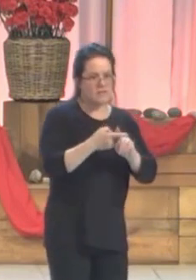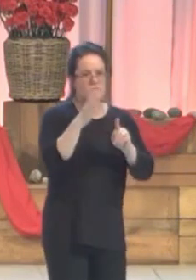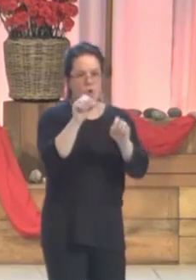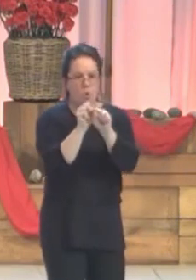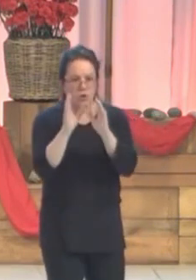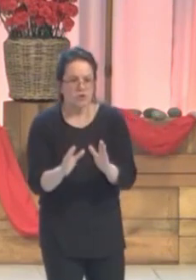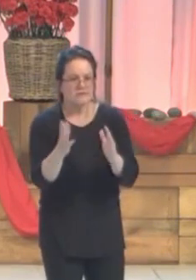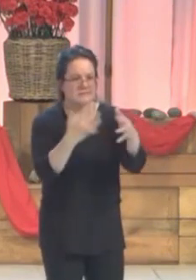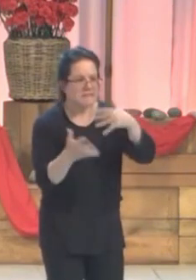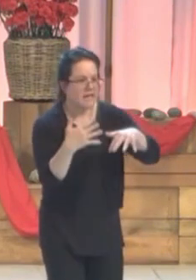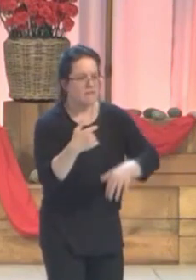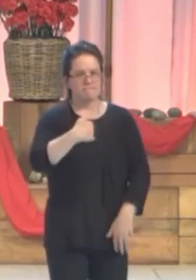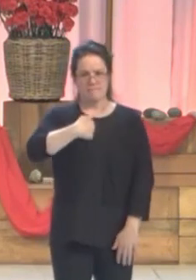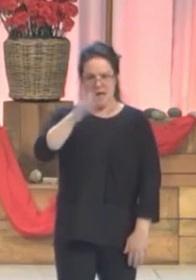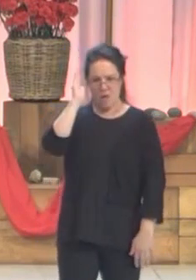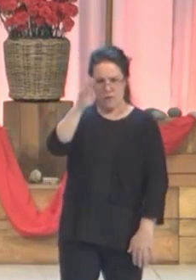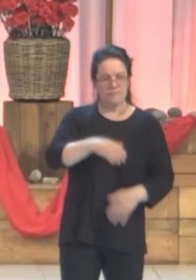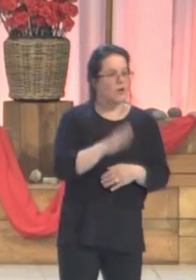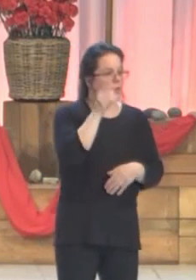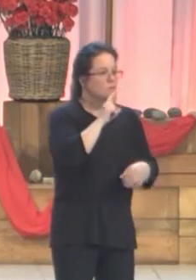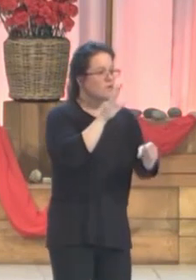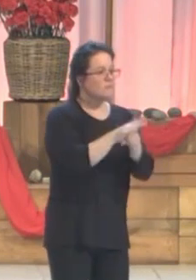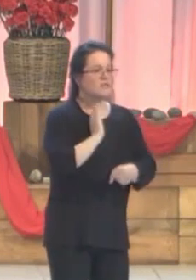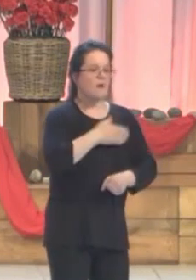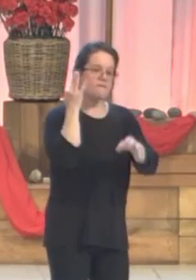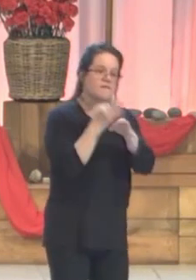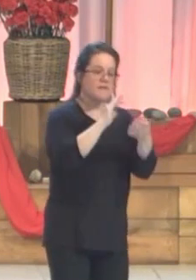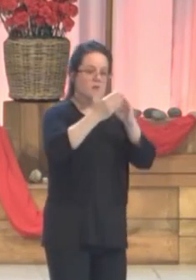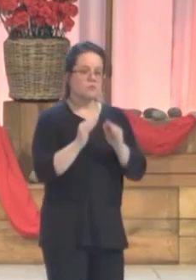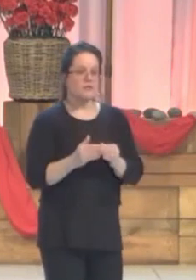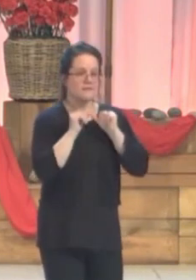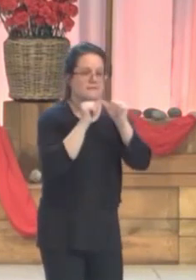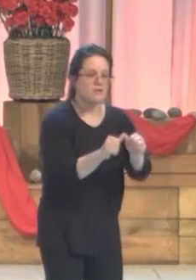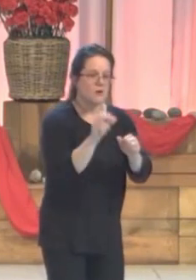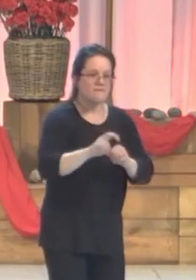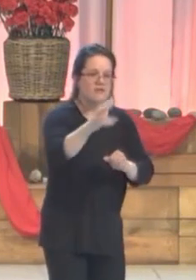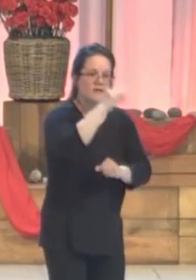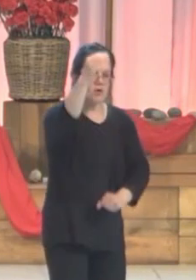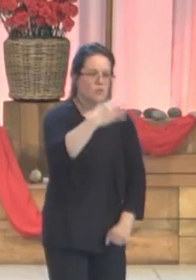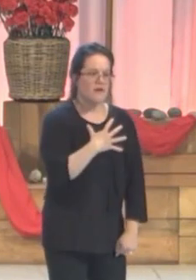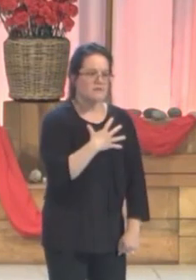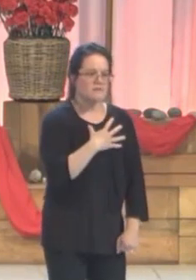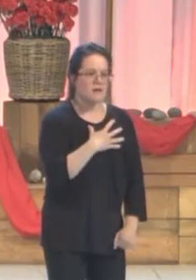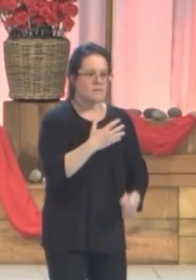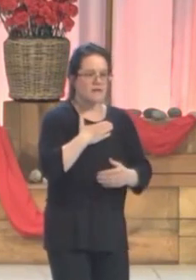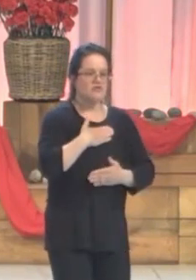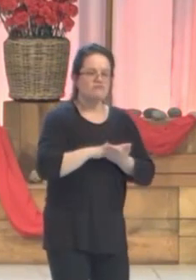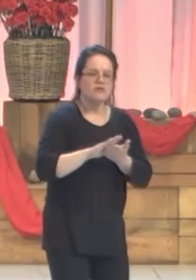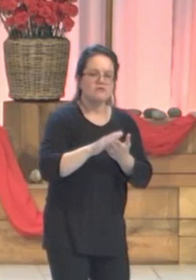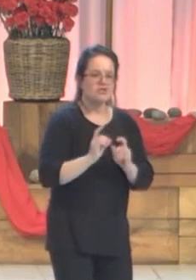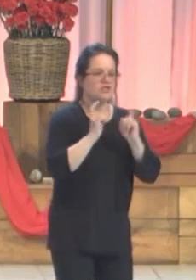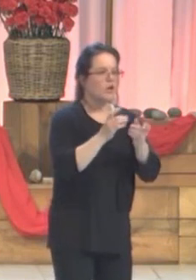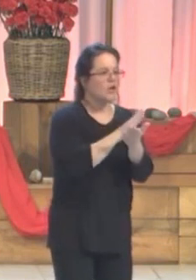and society? Will you commit to our faith community's continued adventures in grace by generously sharing